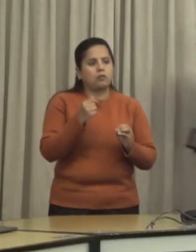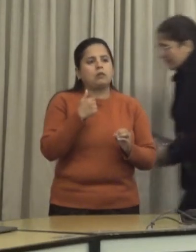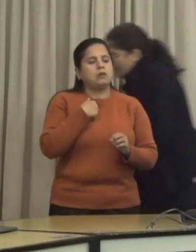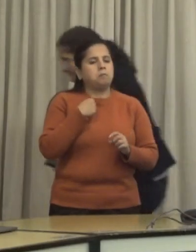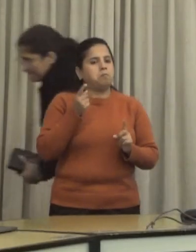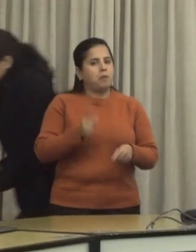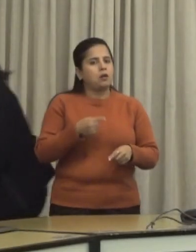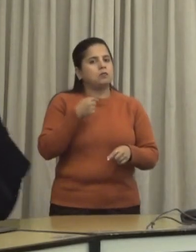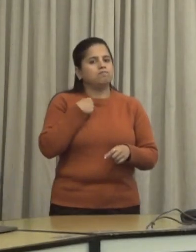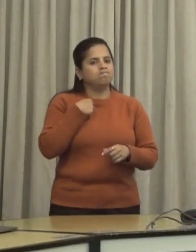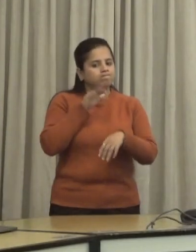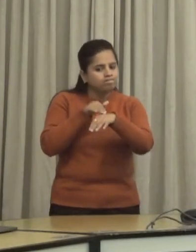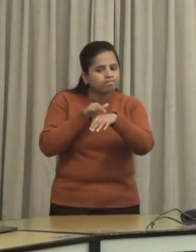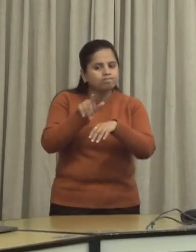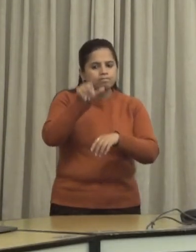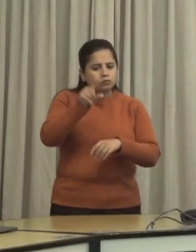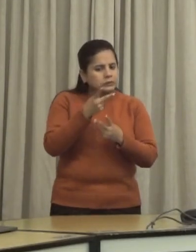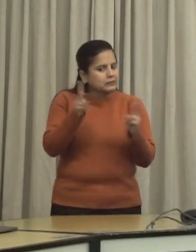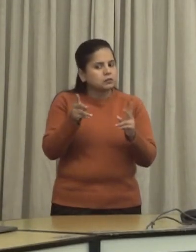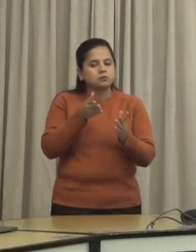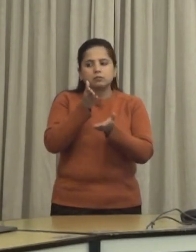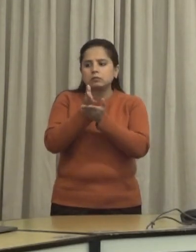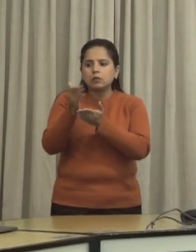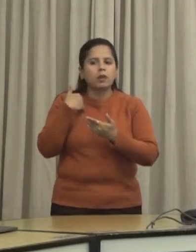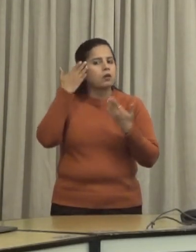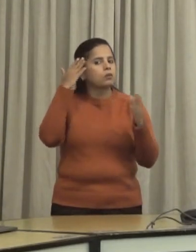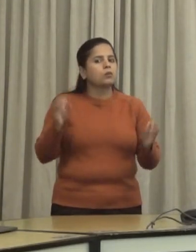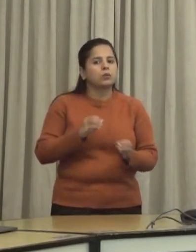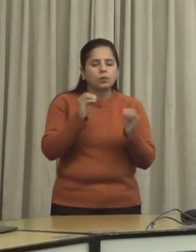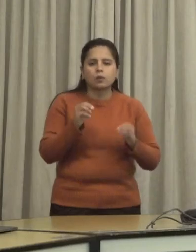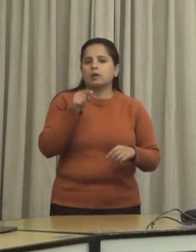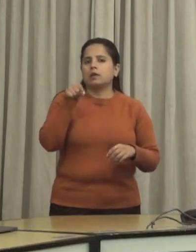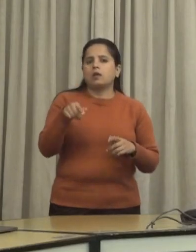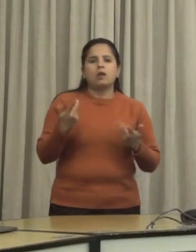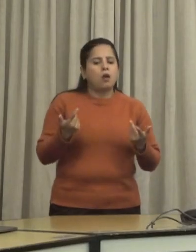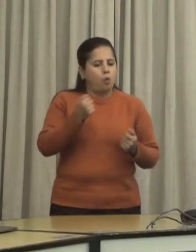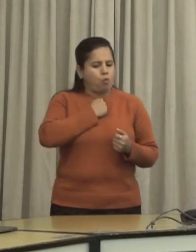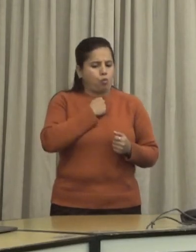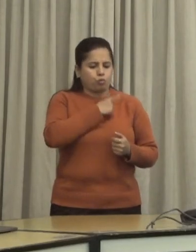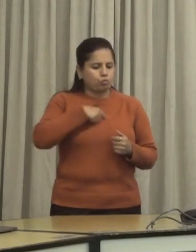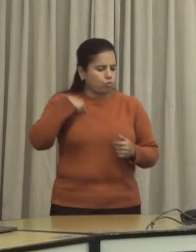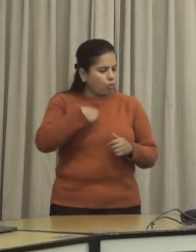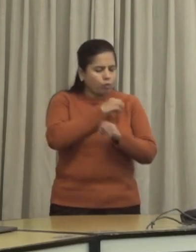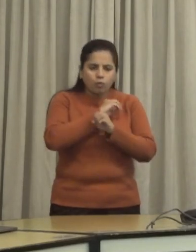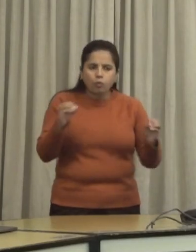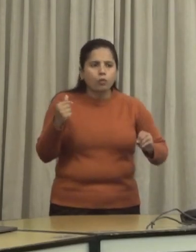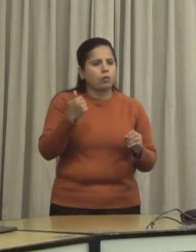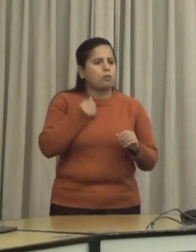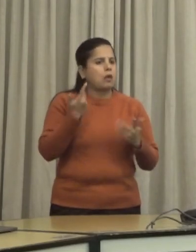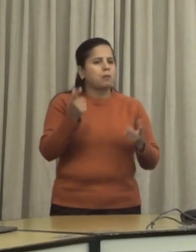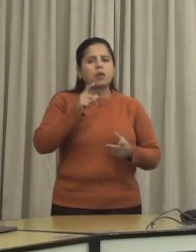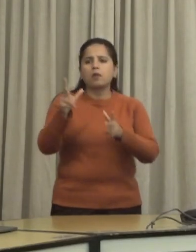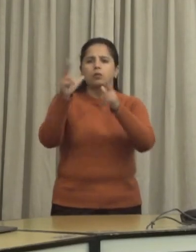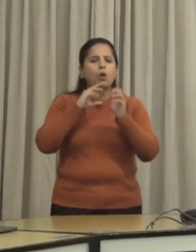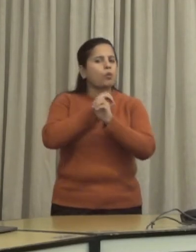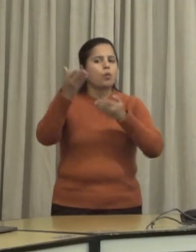we should approach this patient in a different manner. We were not knowing, and this was not our fault, and this was not there in our. Nobody has taught